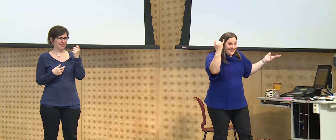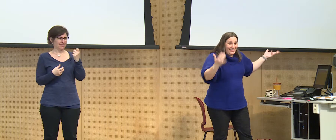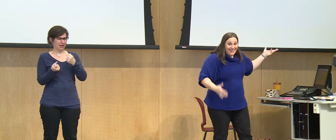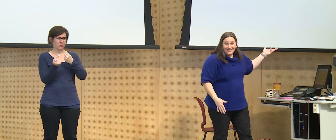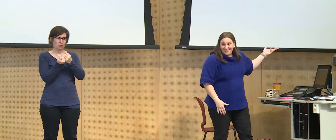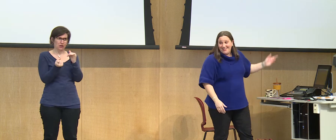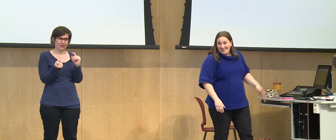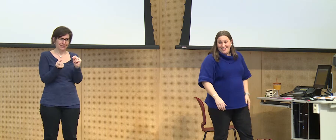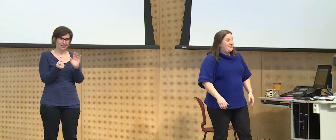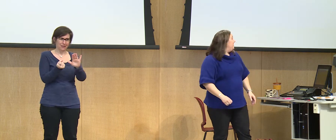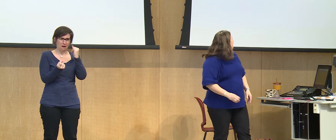idea.